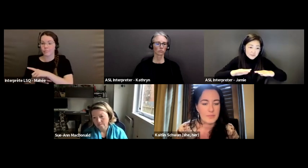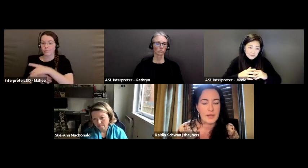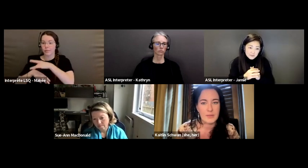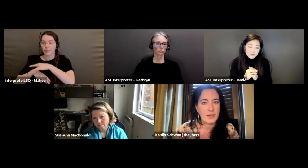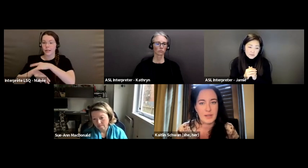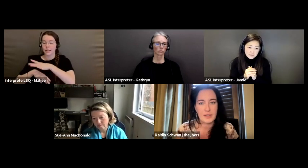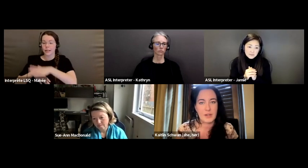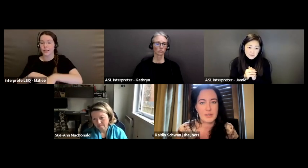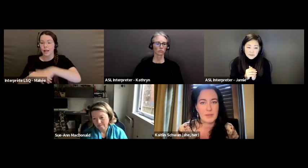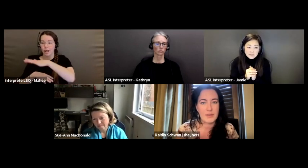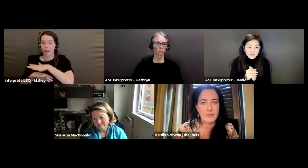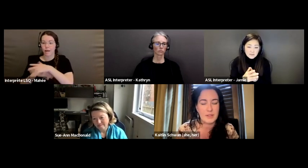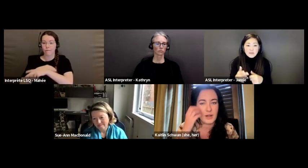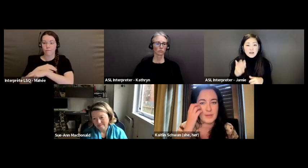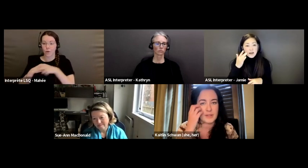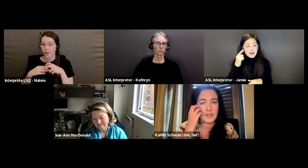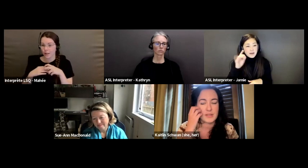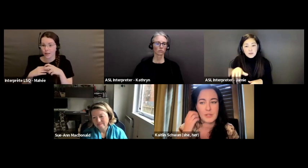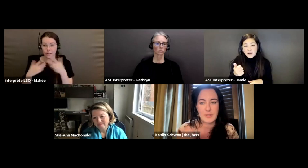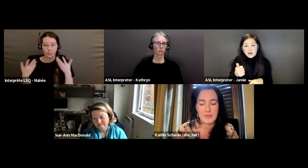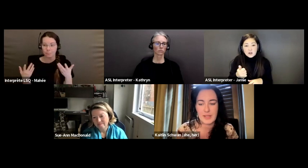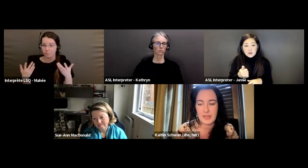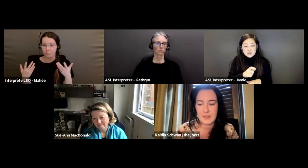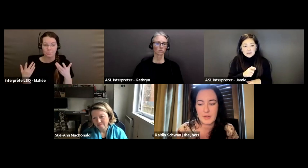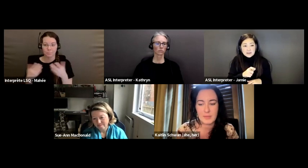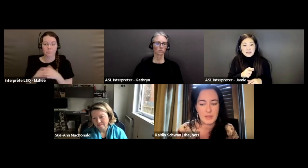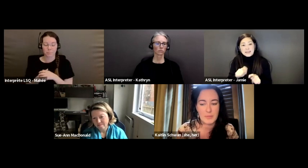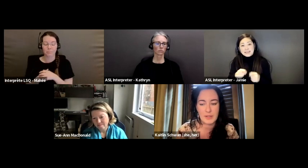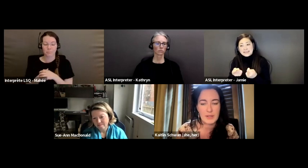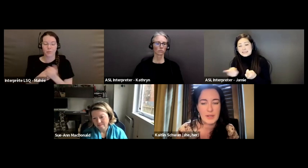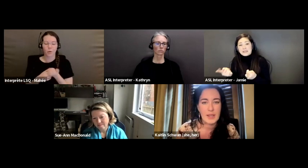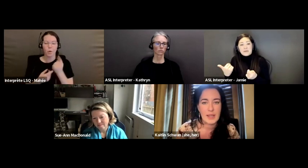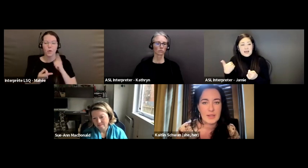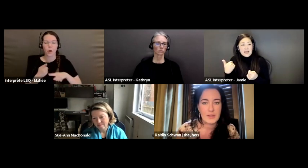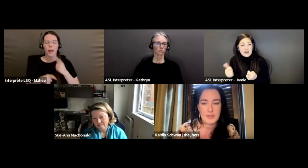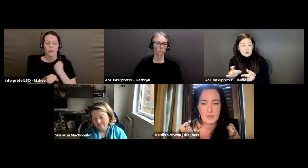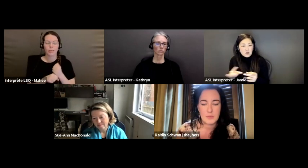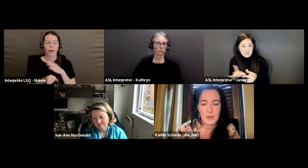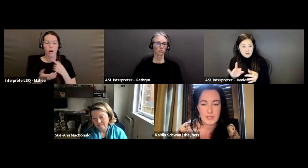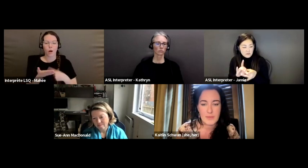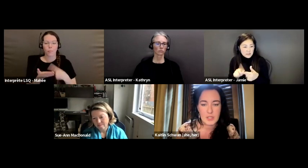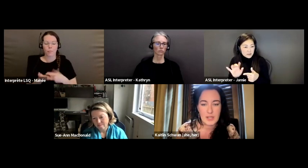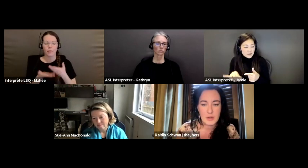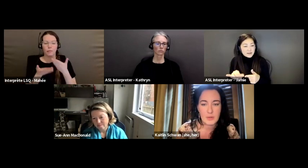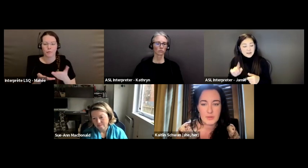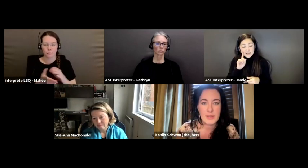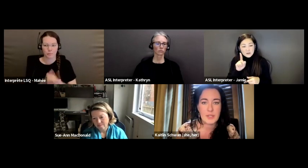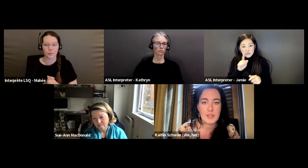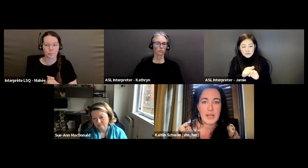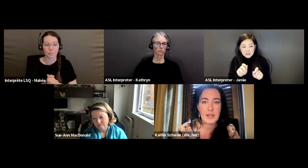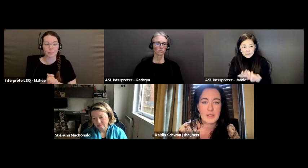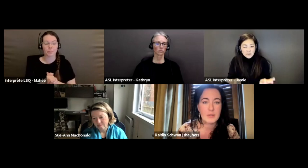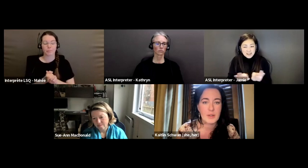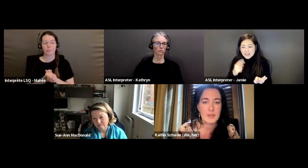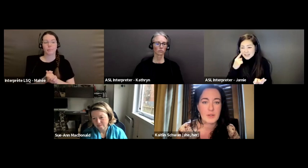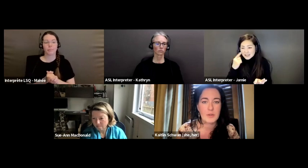I think my other colleagues will have other comments on this, but just to say that's incredibly important. And I also wanted to mention, I know there was someone in the